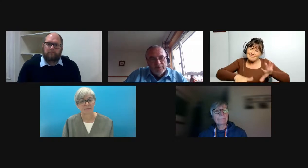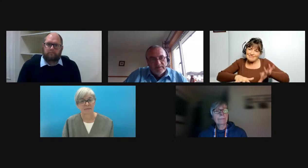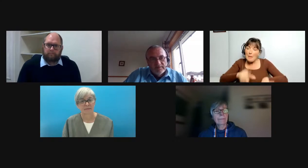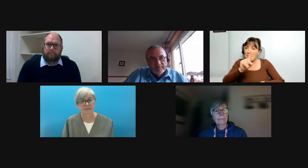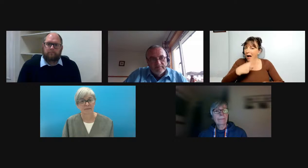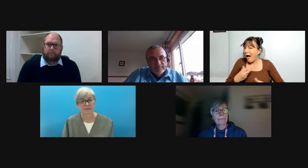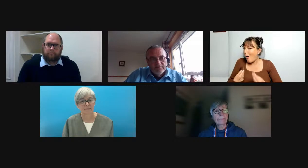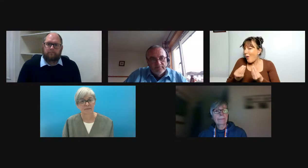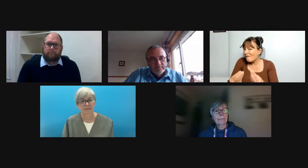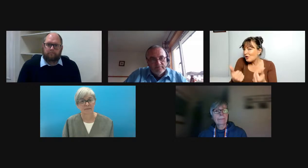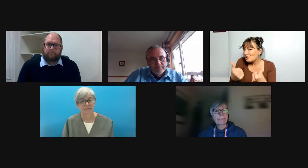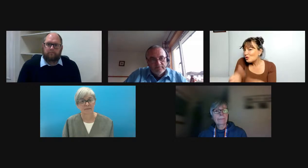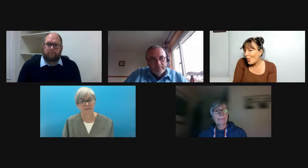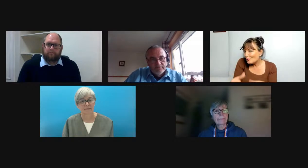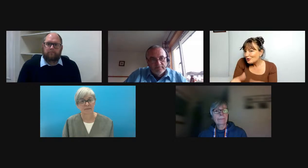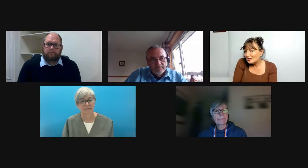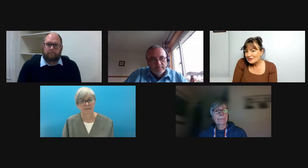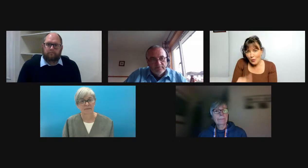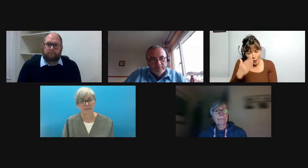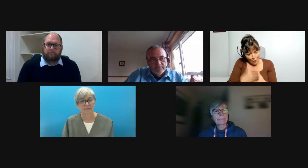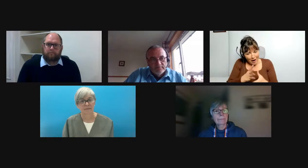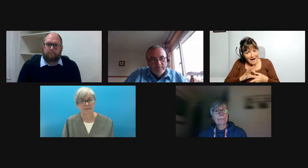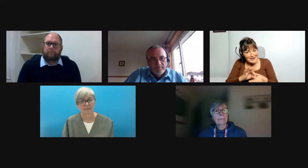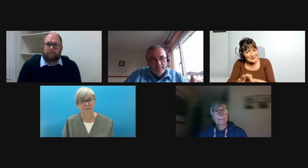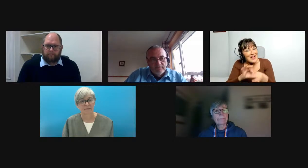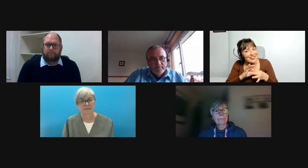us to make improvements.